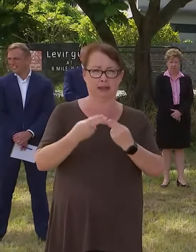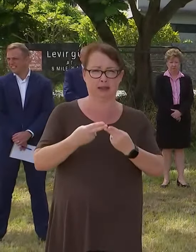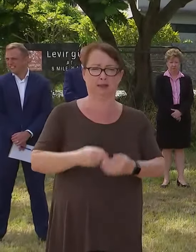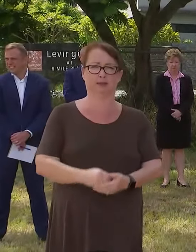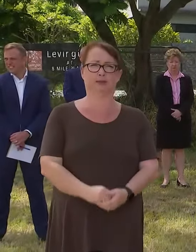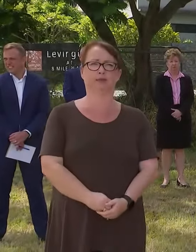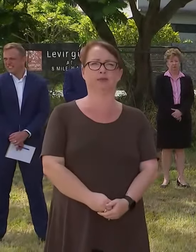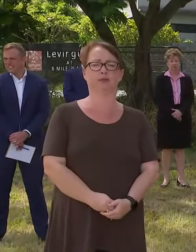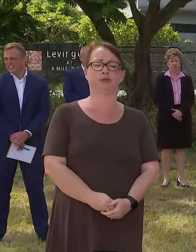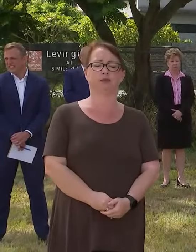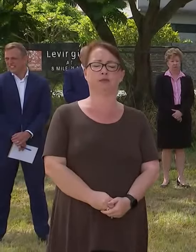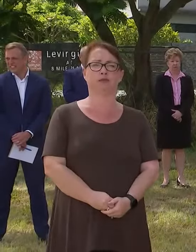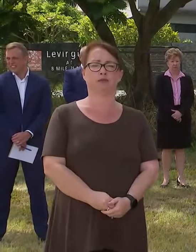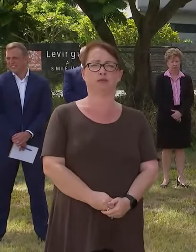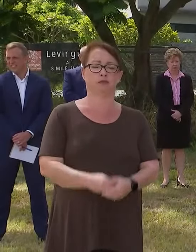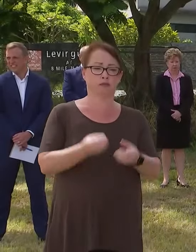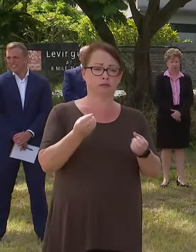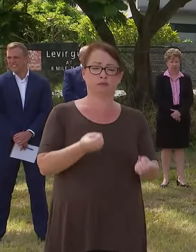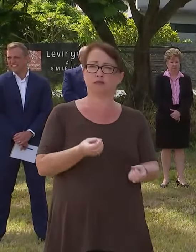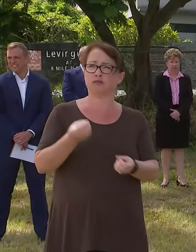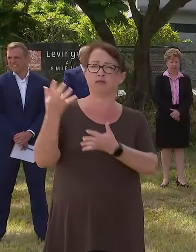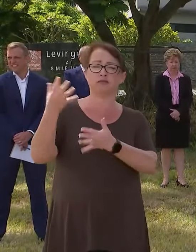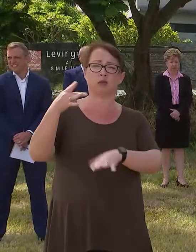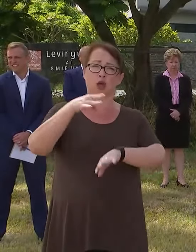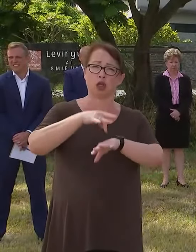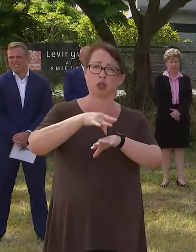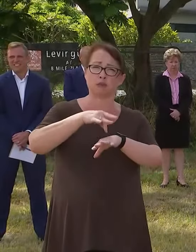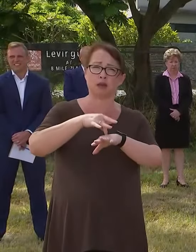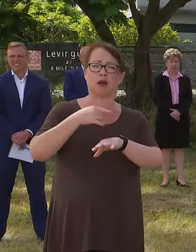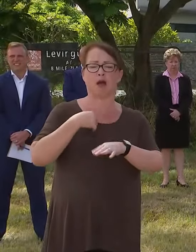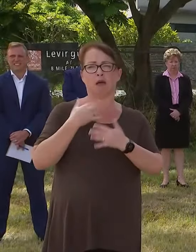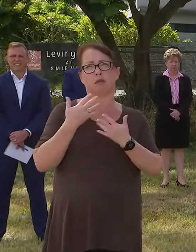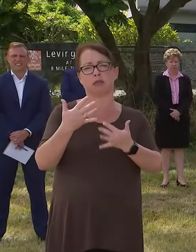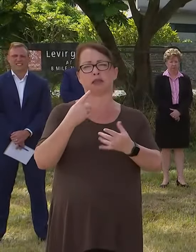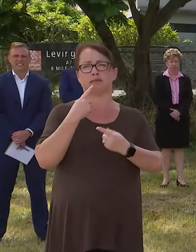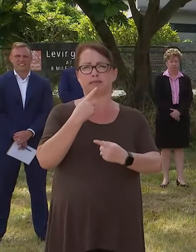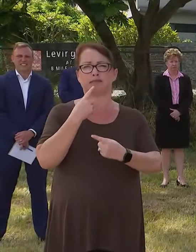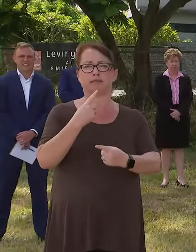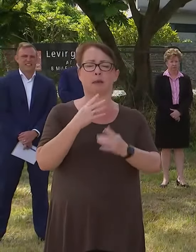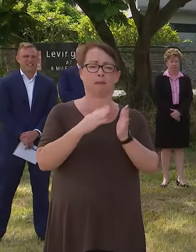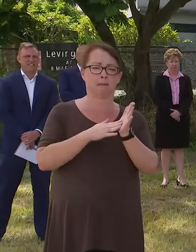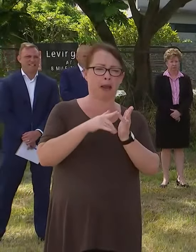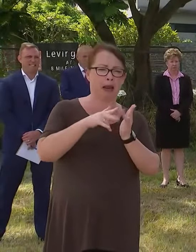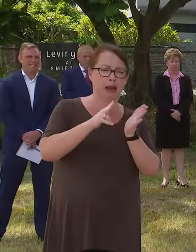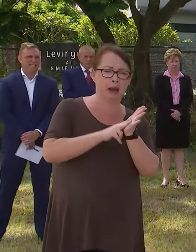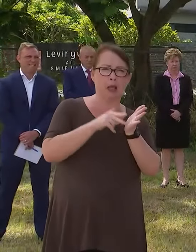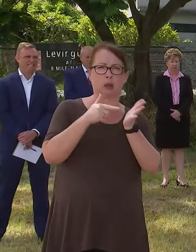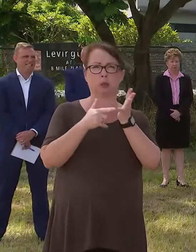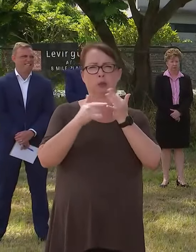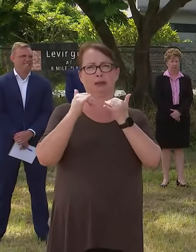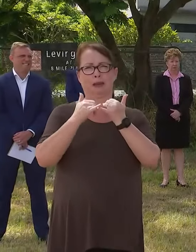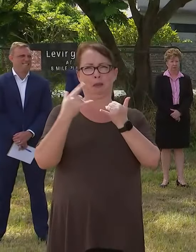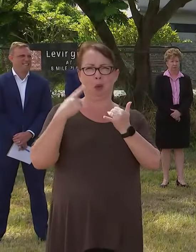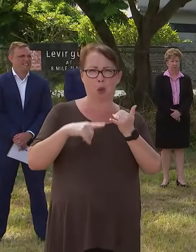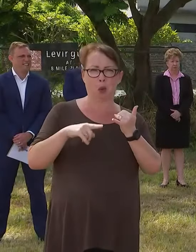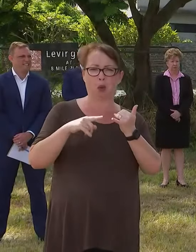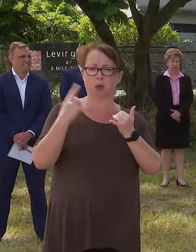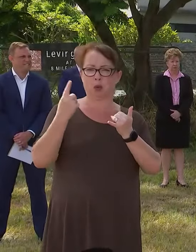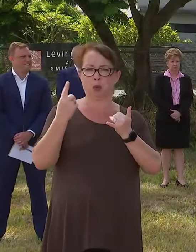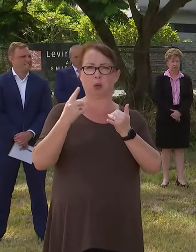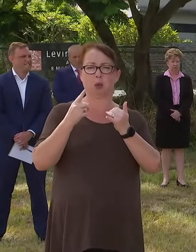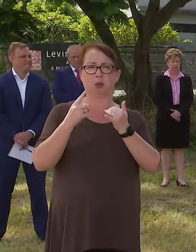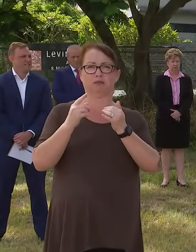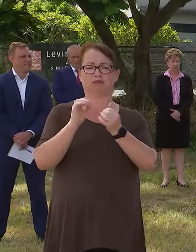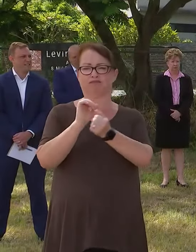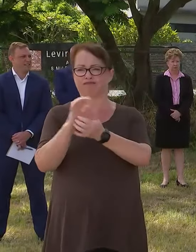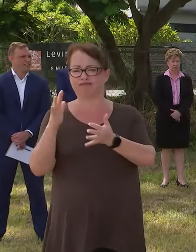of hospitalisations, I think I've mentioned many times that Mondays, Tuesdays, because of the weekly fluctuation in discharge, we tend to see a